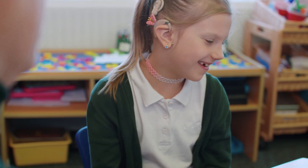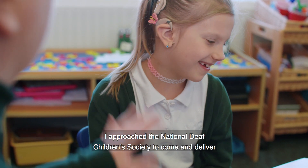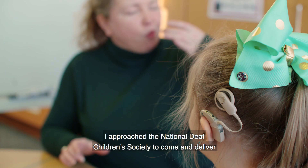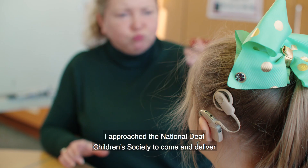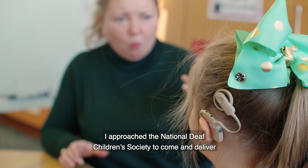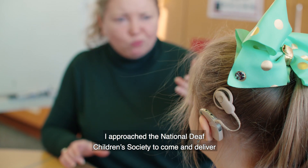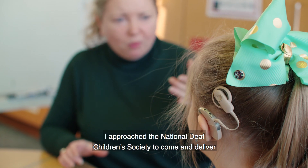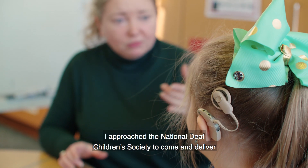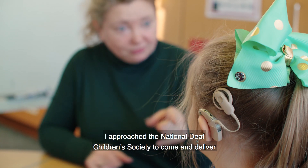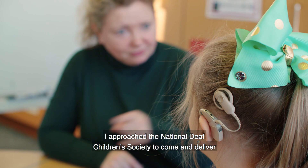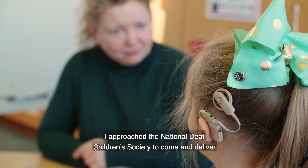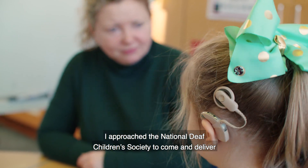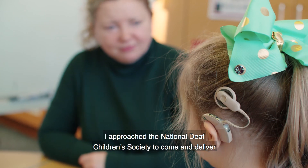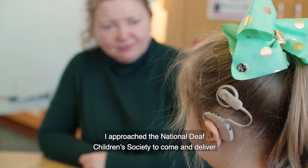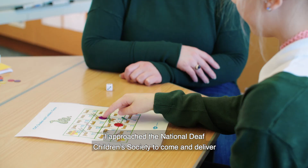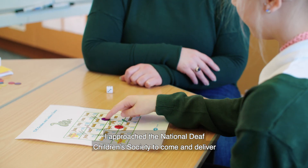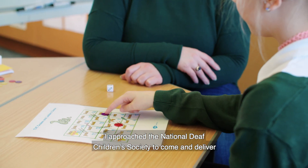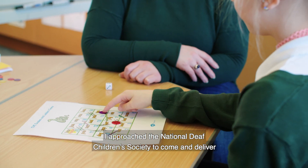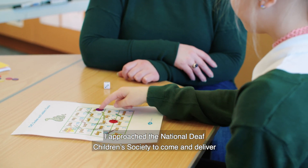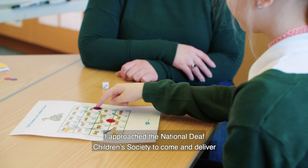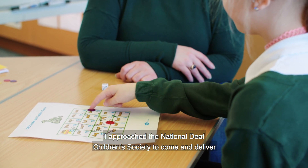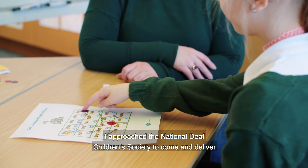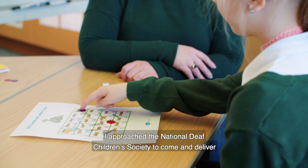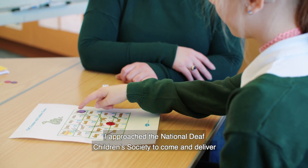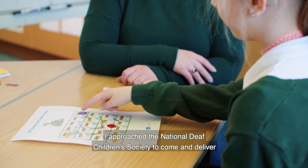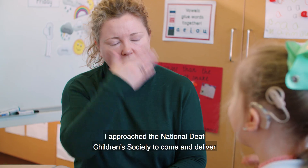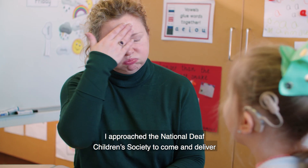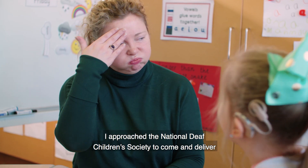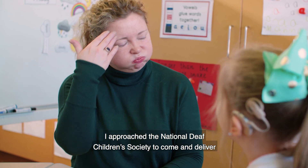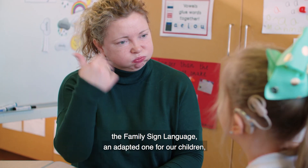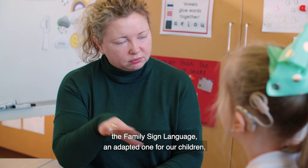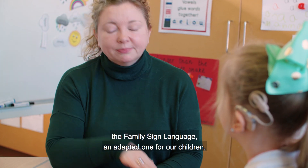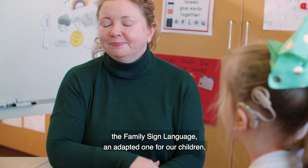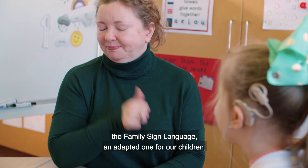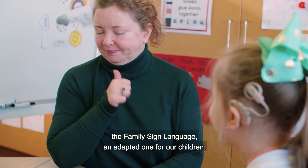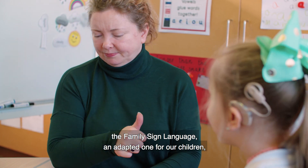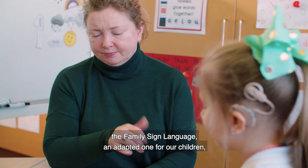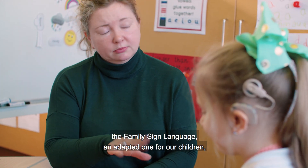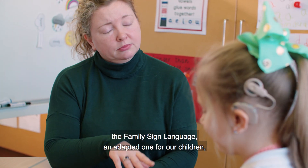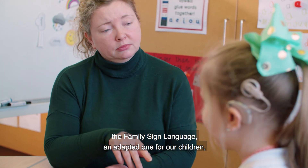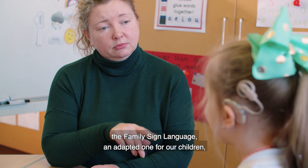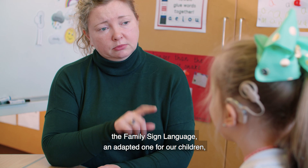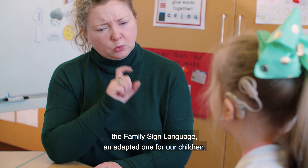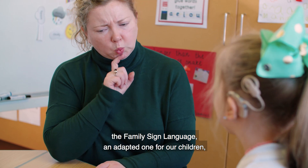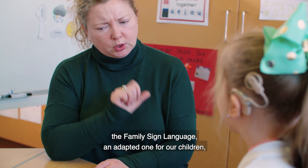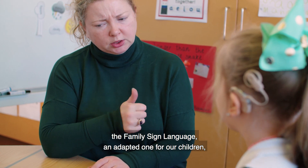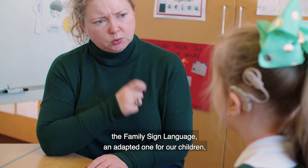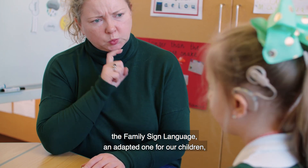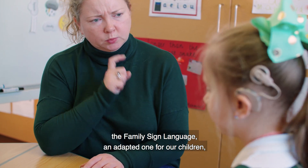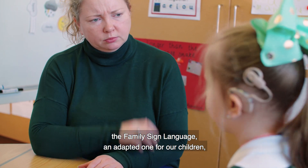I approached the National Deaf Children's Society to come and deliver the family sign language, an adapted one for our children